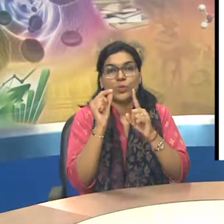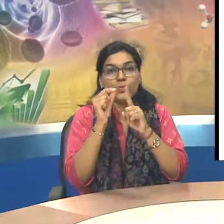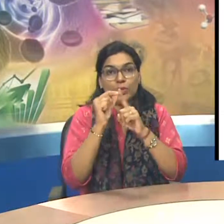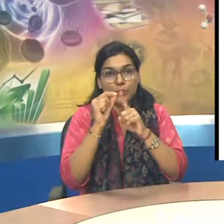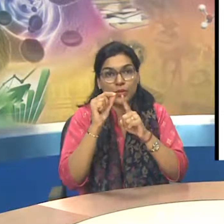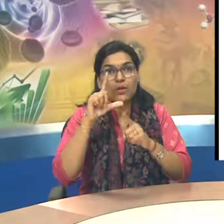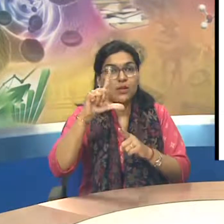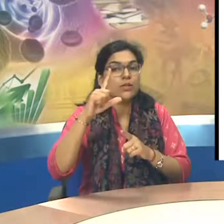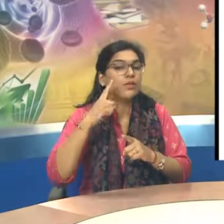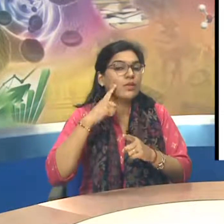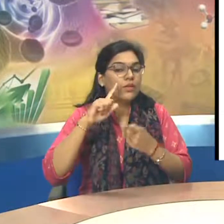important